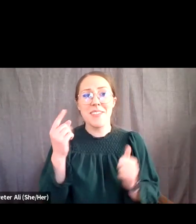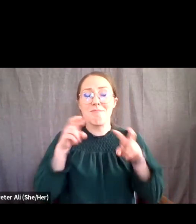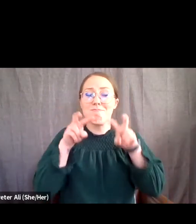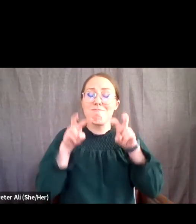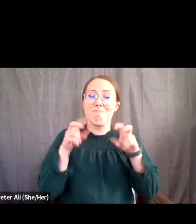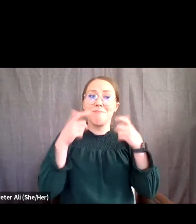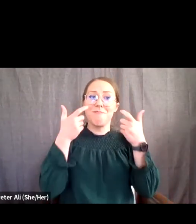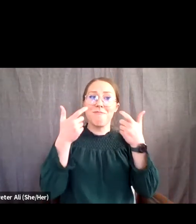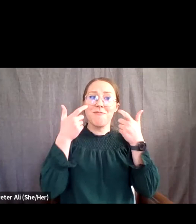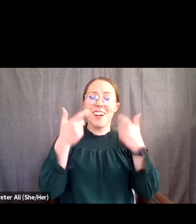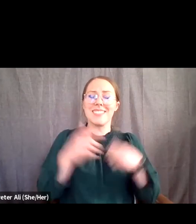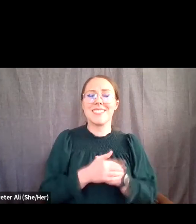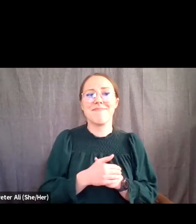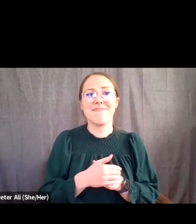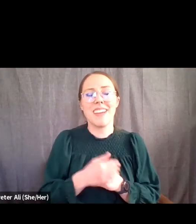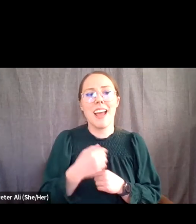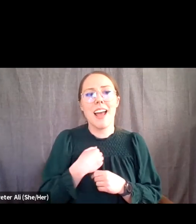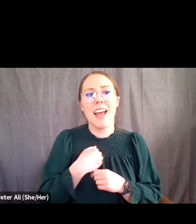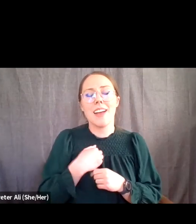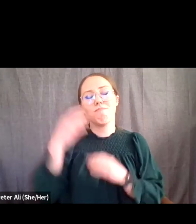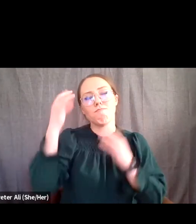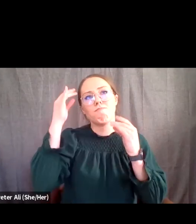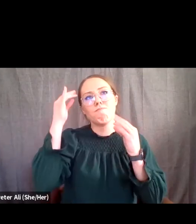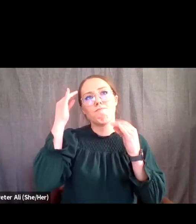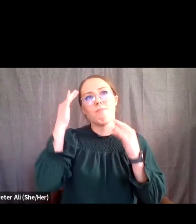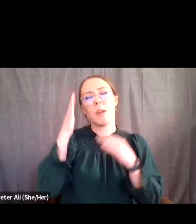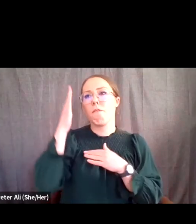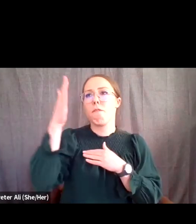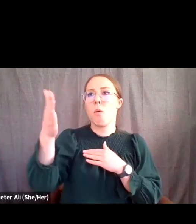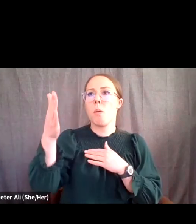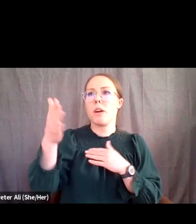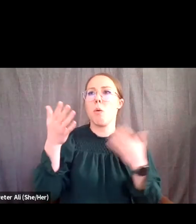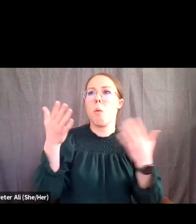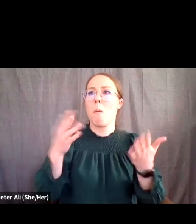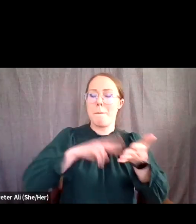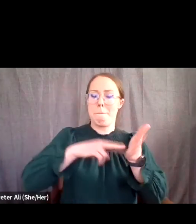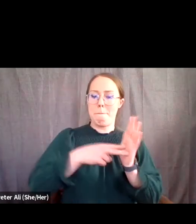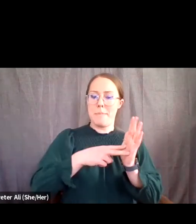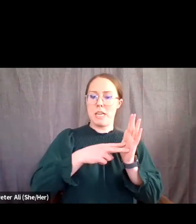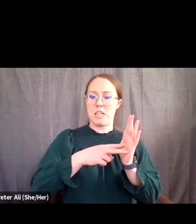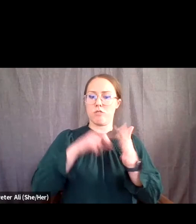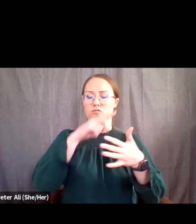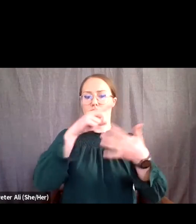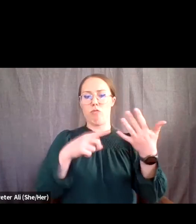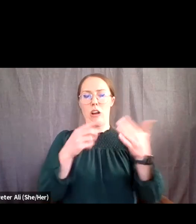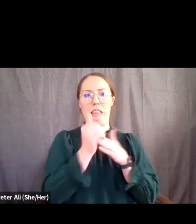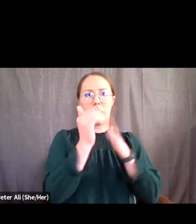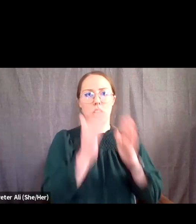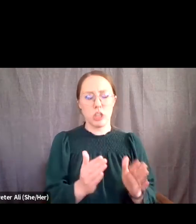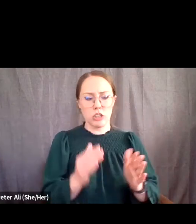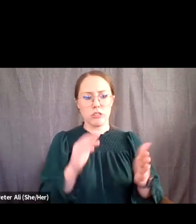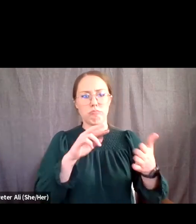think forward, you know, I think about what it means for those leaders who are leading